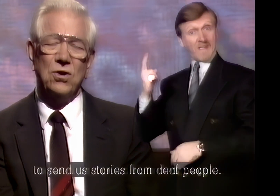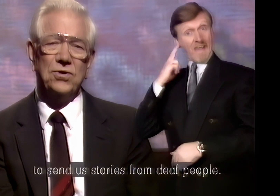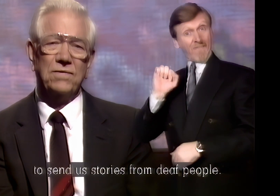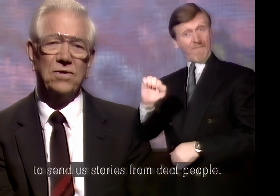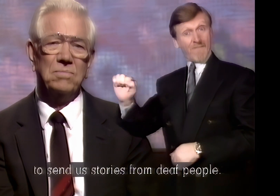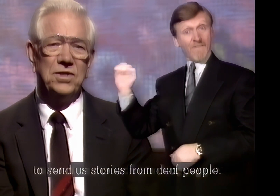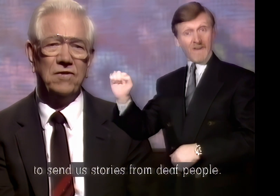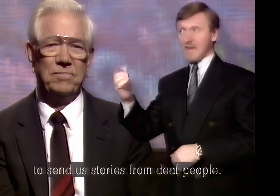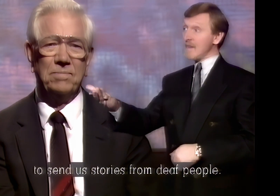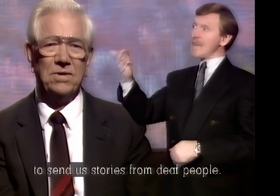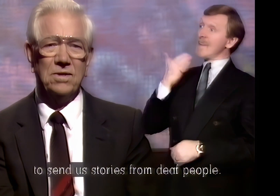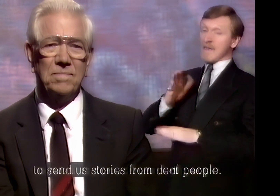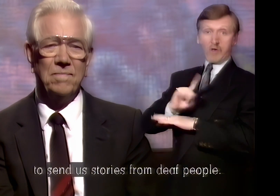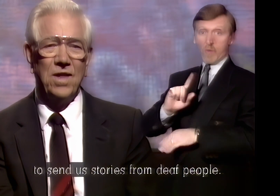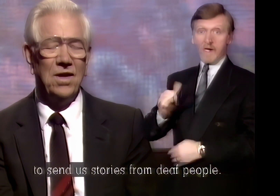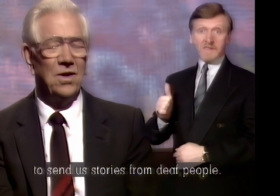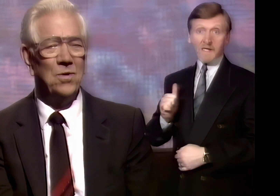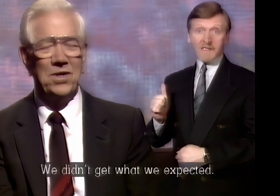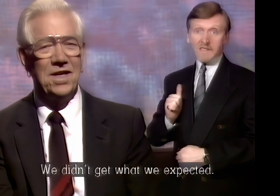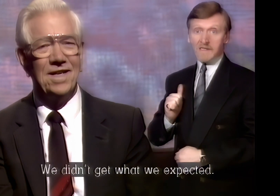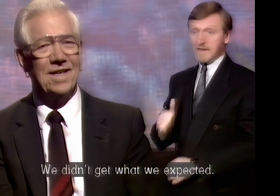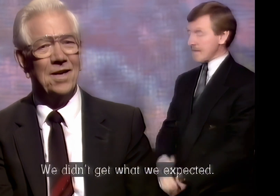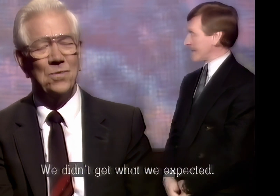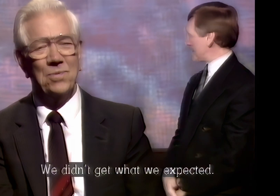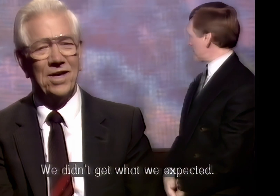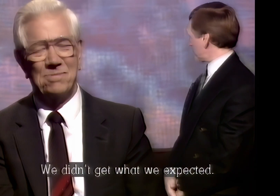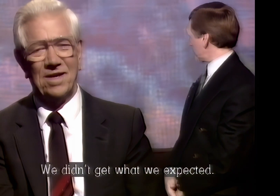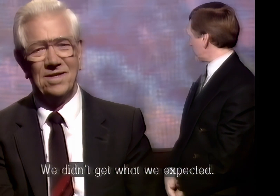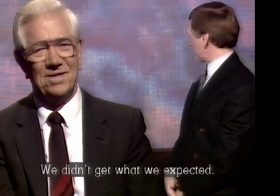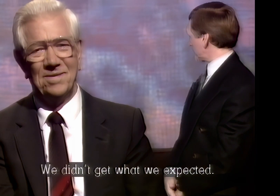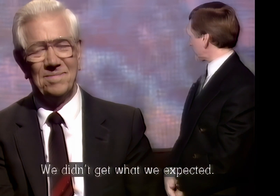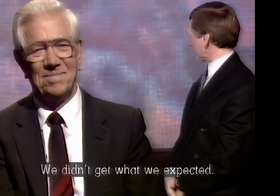stories from deaf people. We didn't get what we expected.